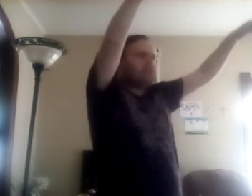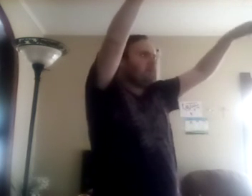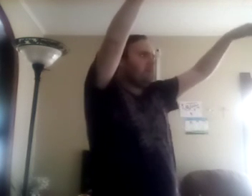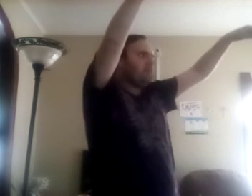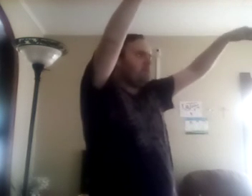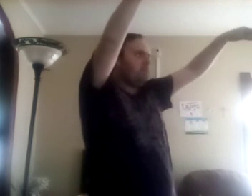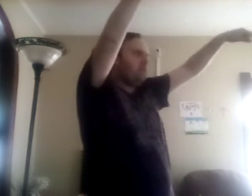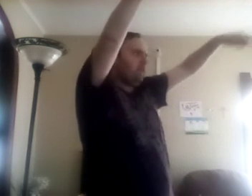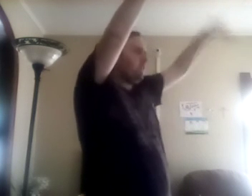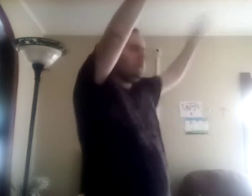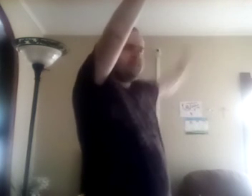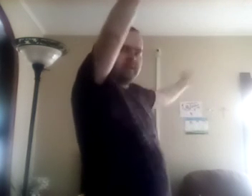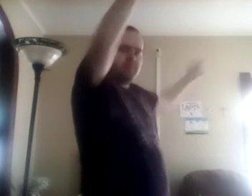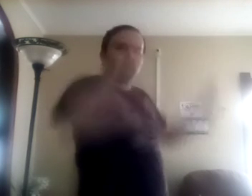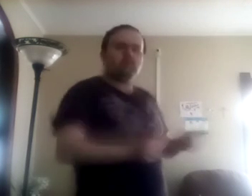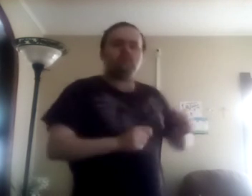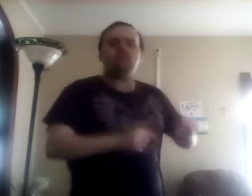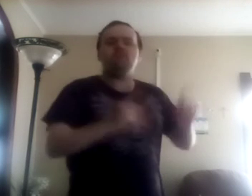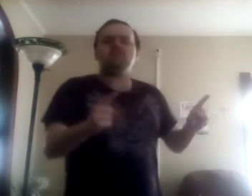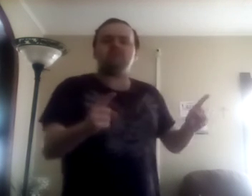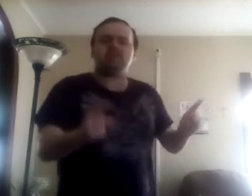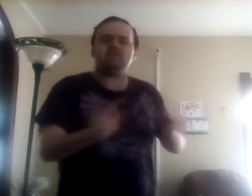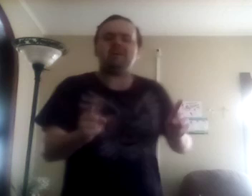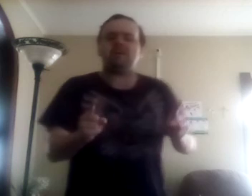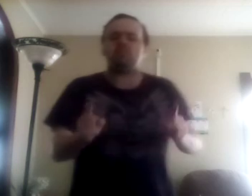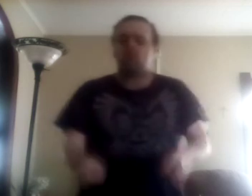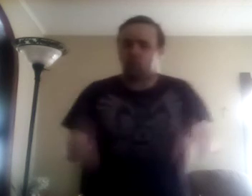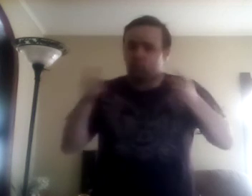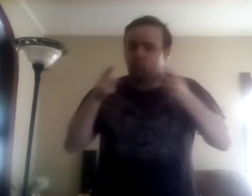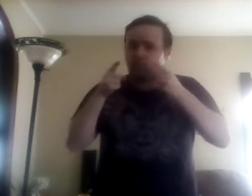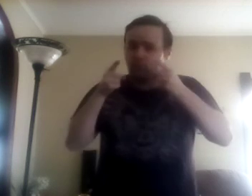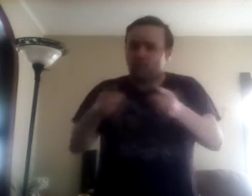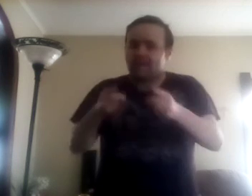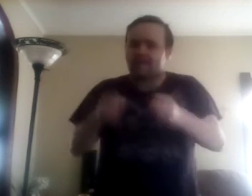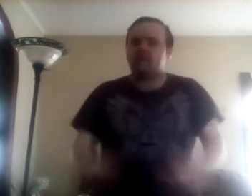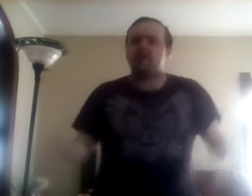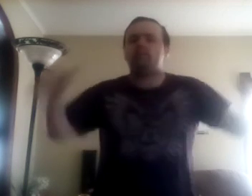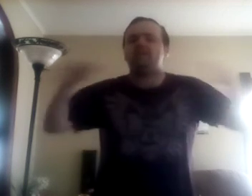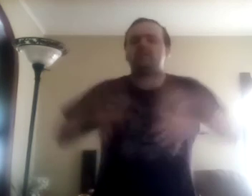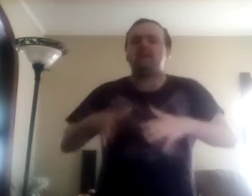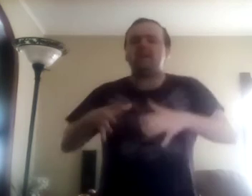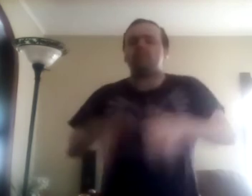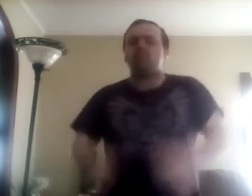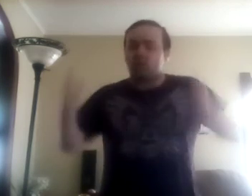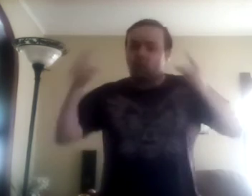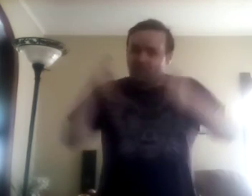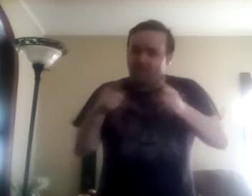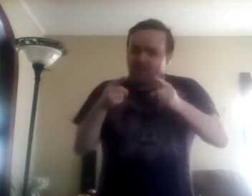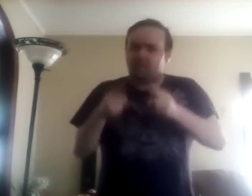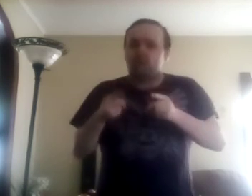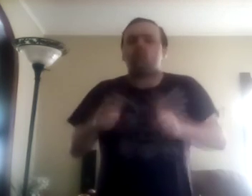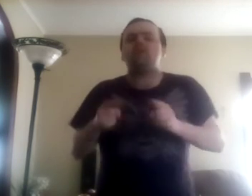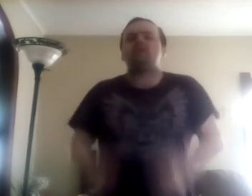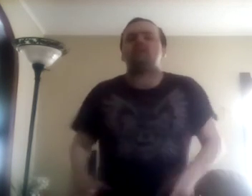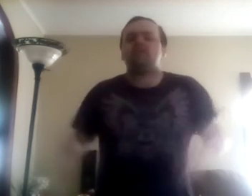team name, and the not team name. It will facing the team who going to win, play the game for the win